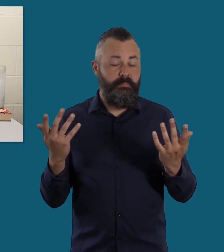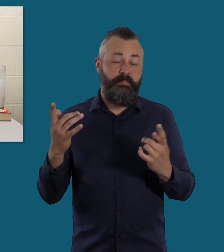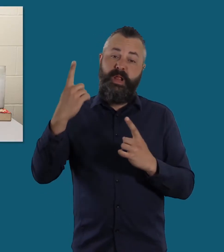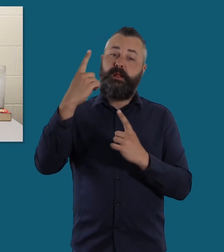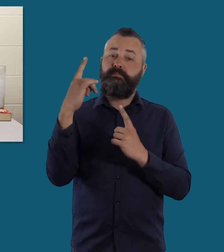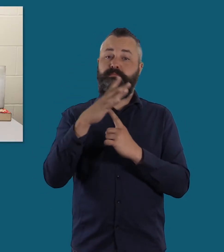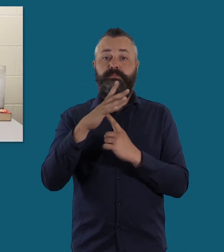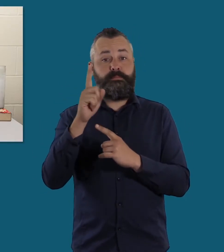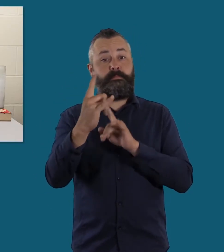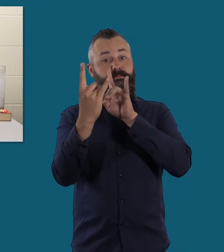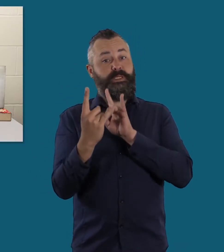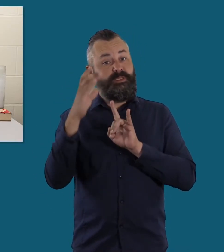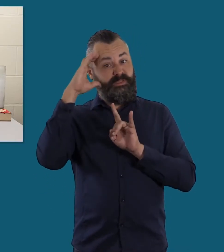Keep a battery-powered torch by your bed.